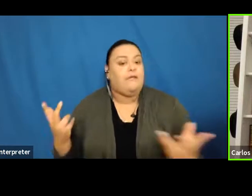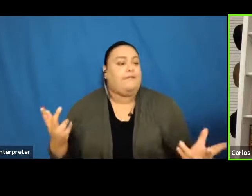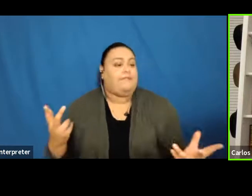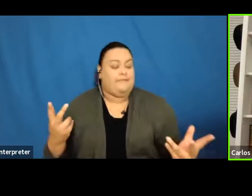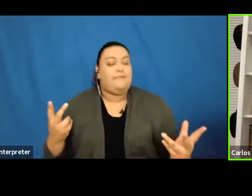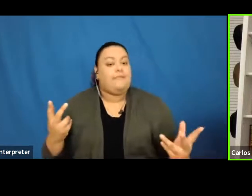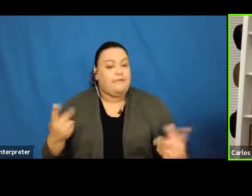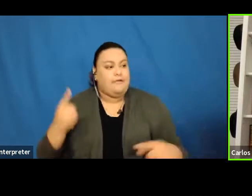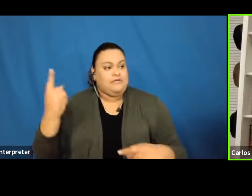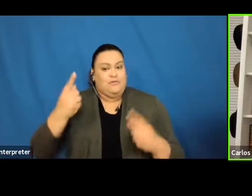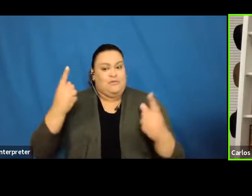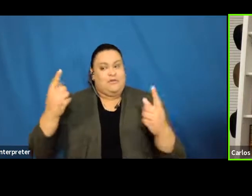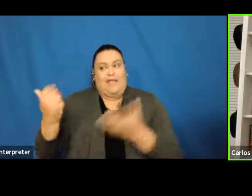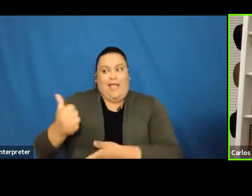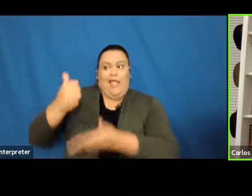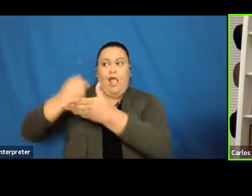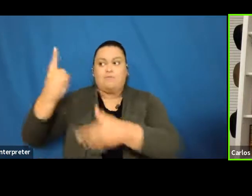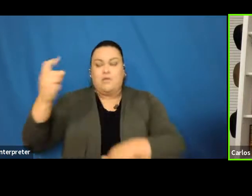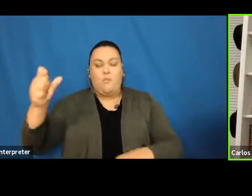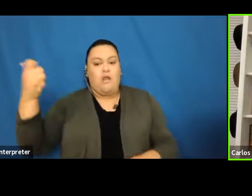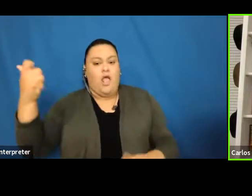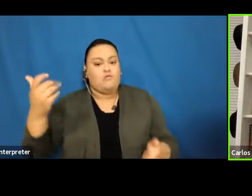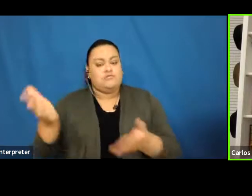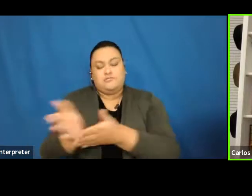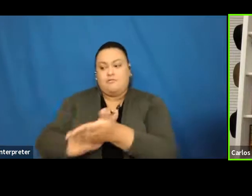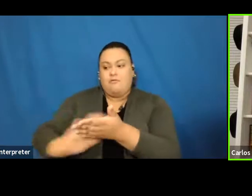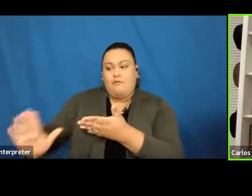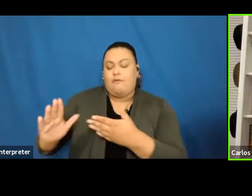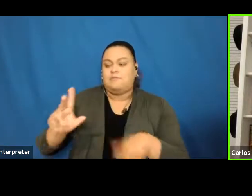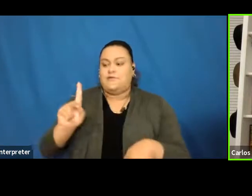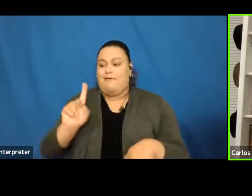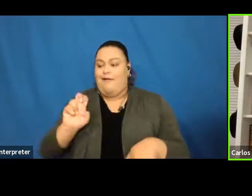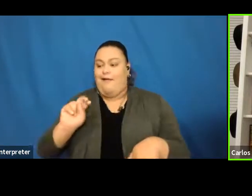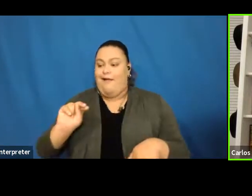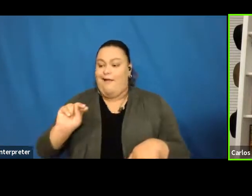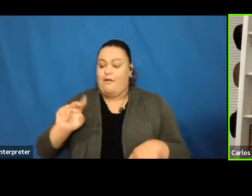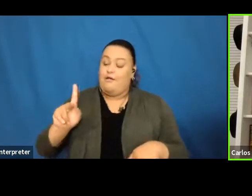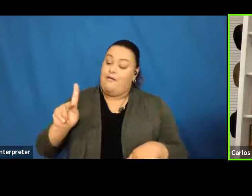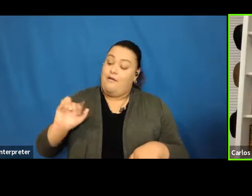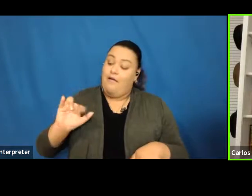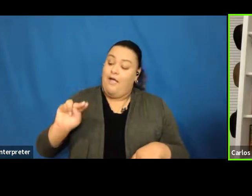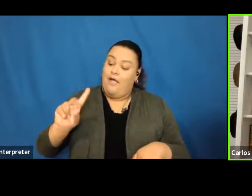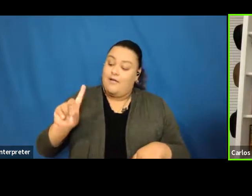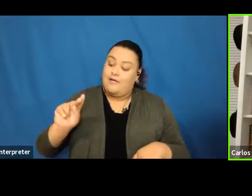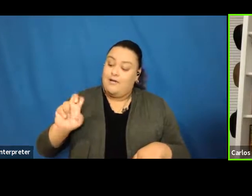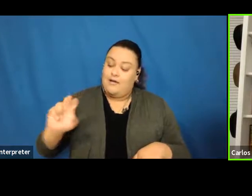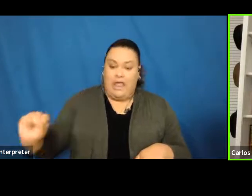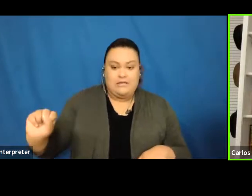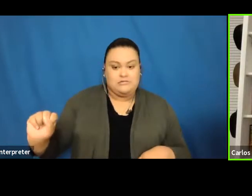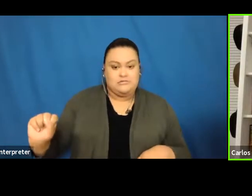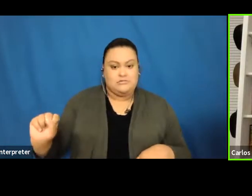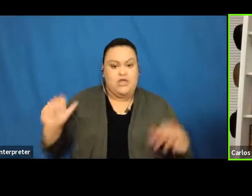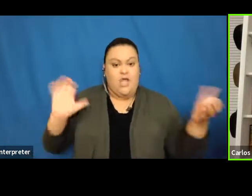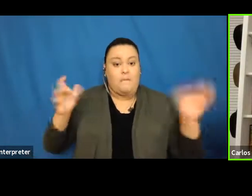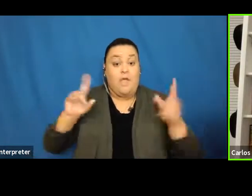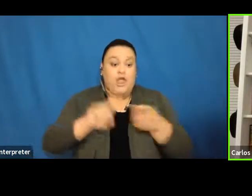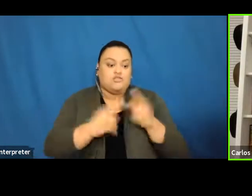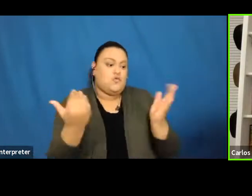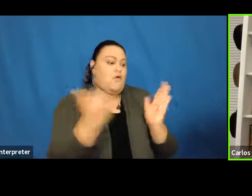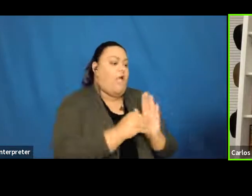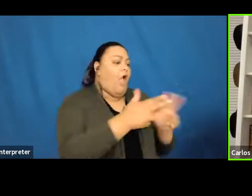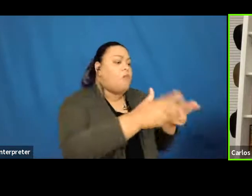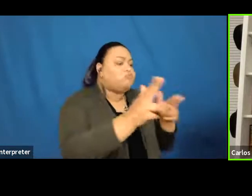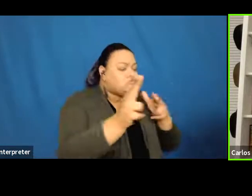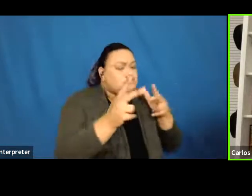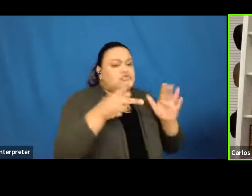Somebody helped another person. You know, there was kindness out there. They were showing kindness as opposed to another mass murder and all that. And they